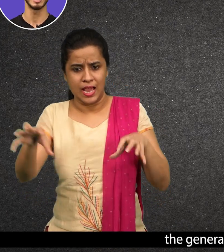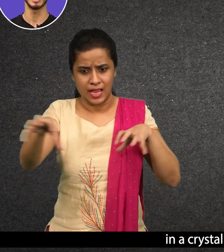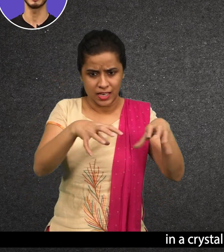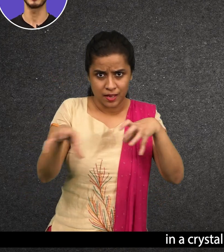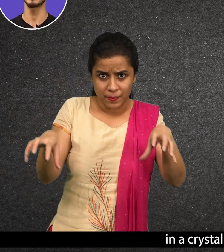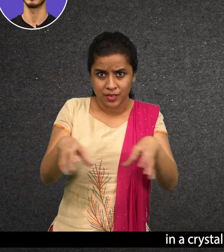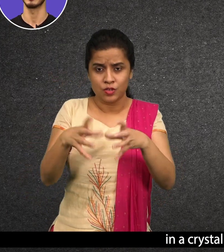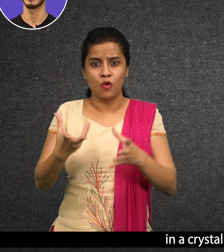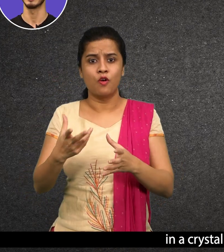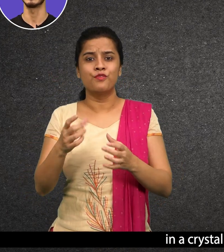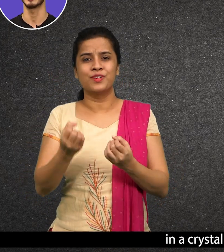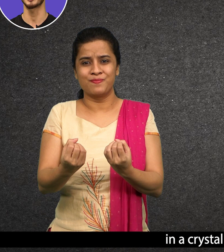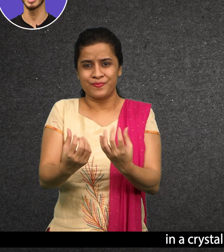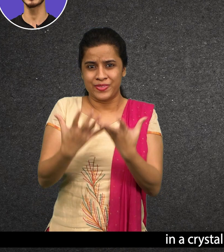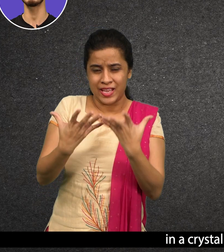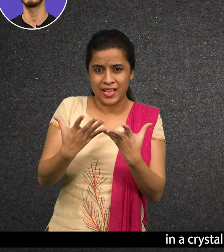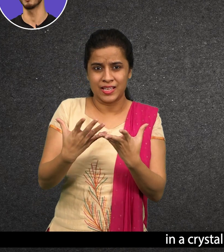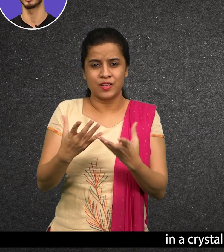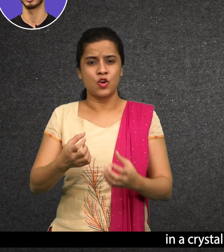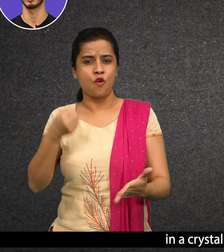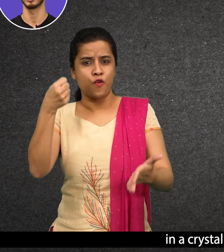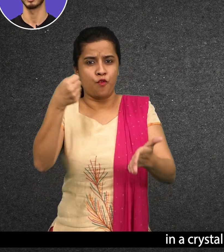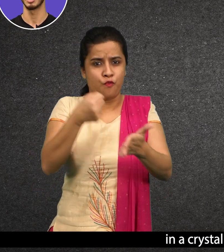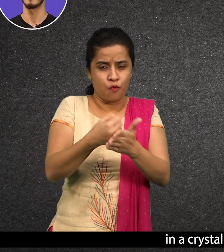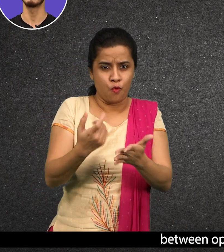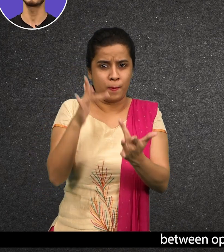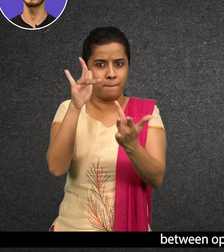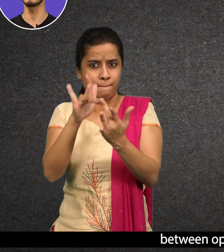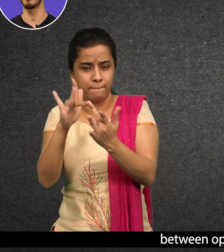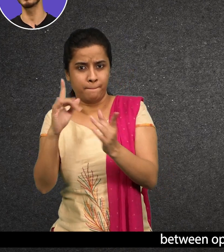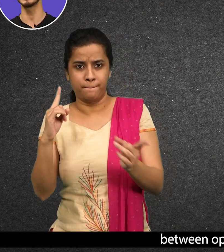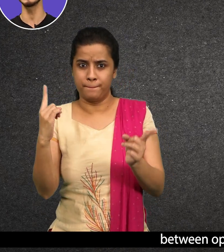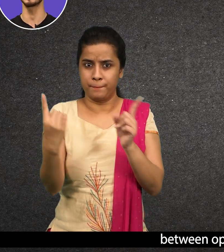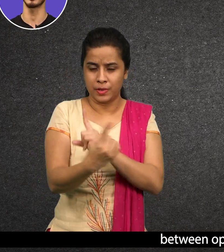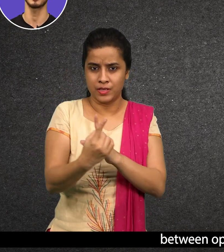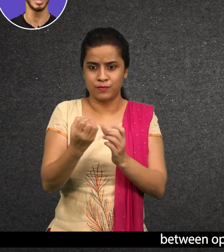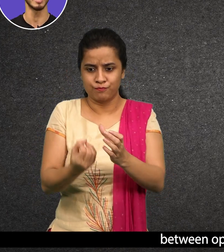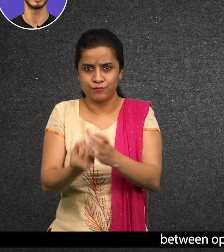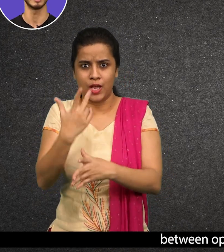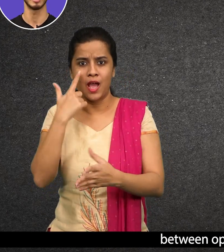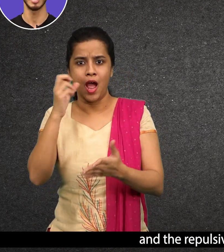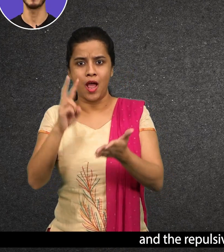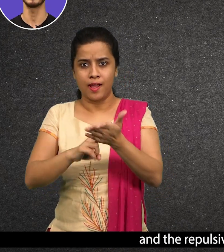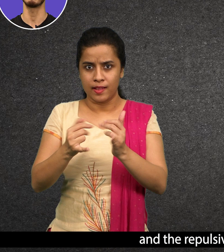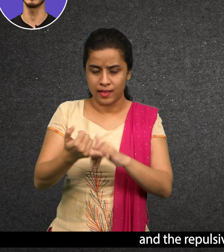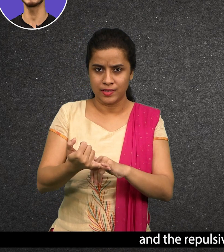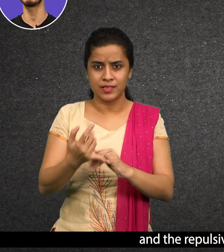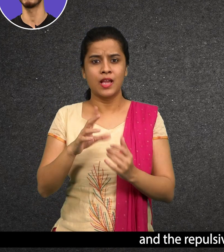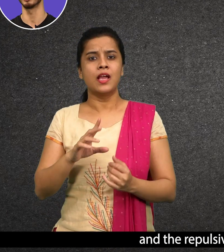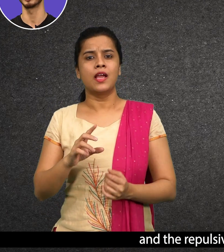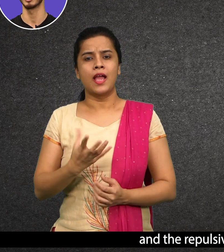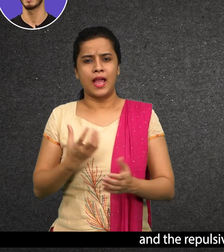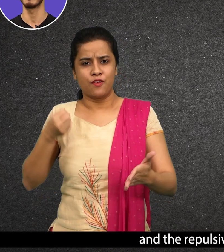ions in a crystal is the attractive force between oppositely charged ions and the